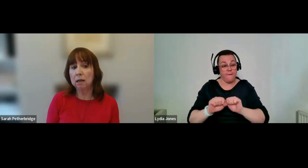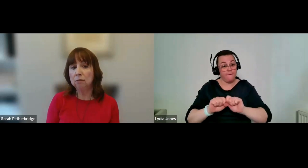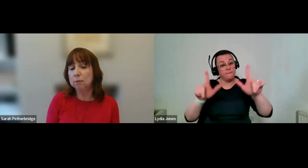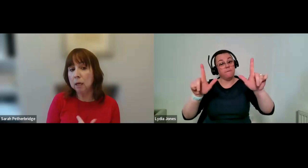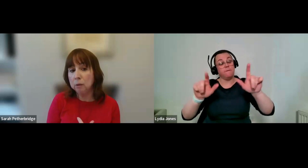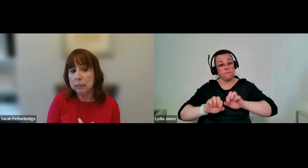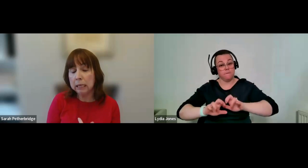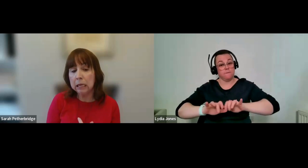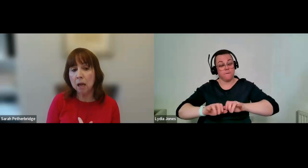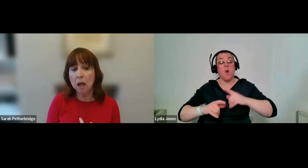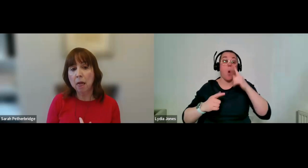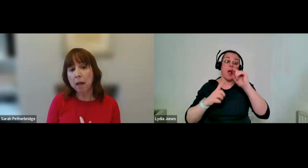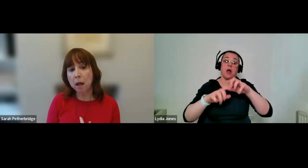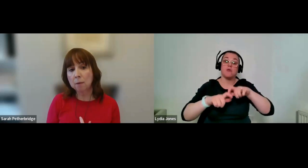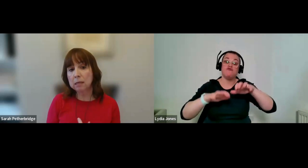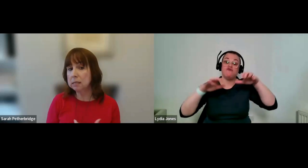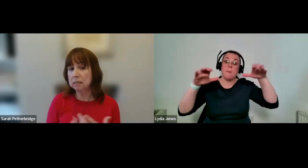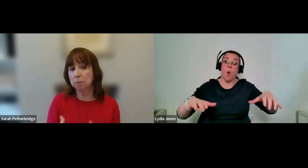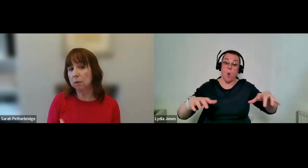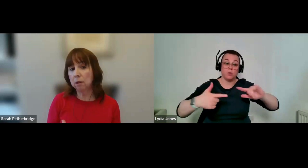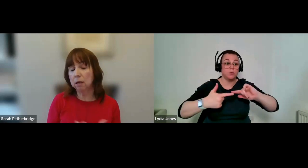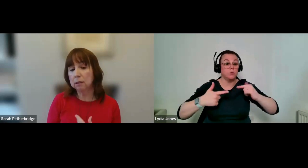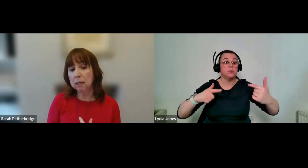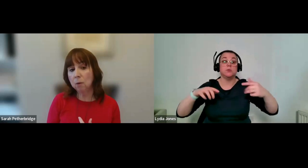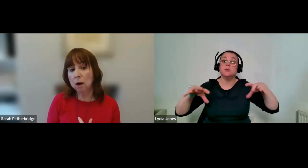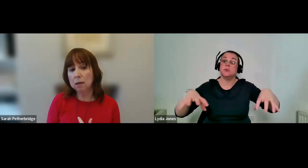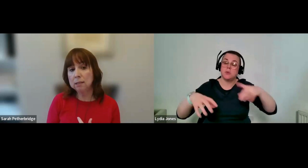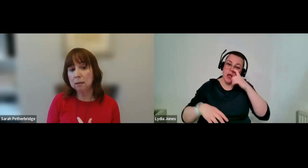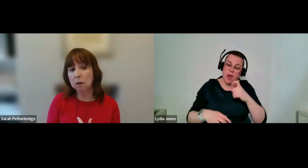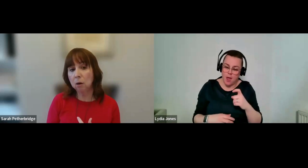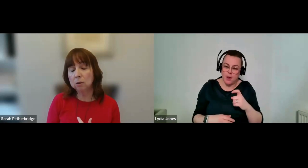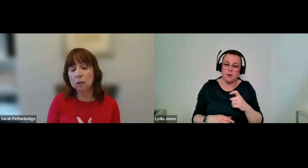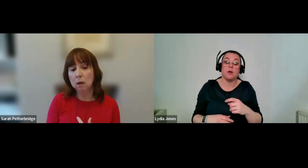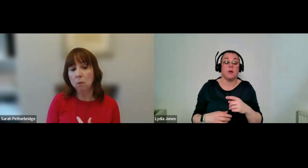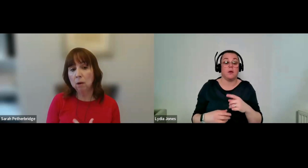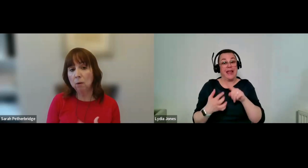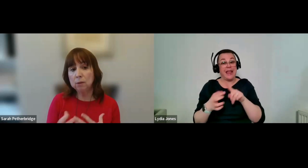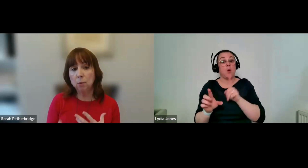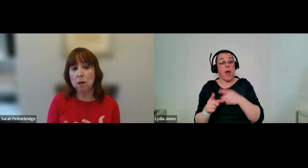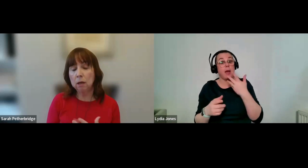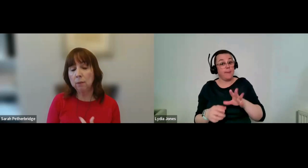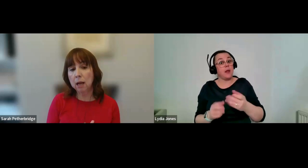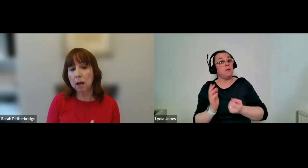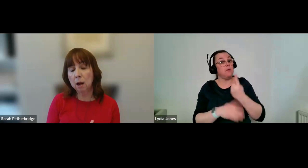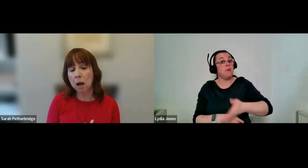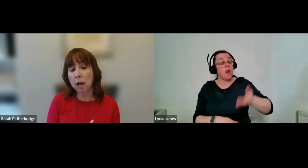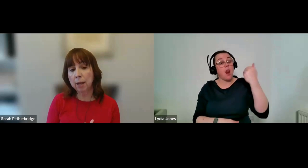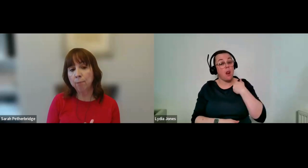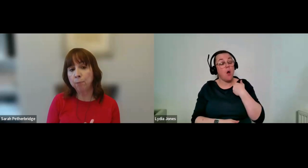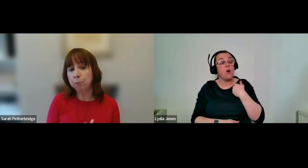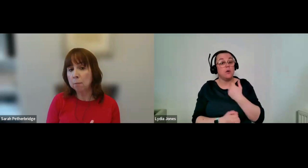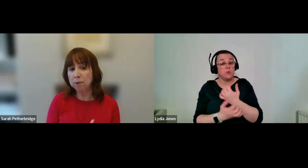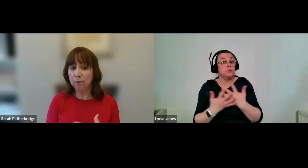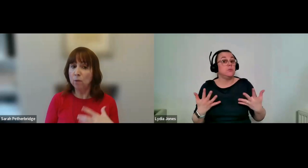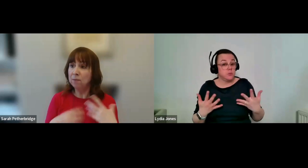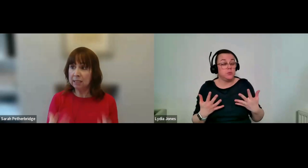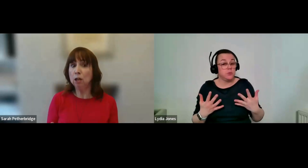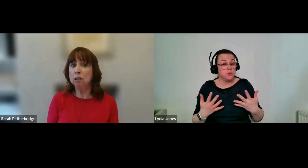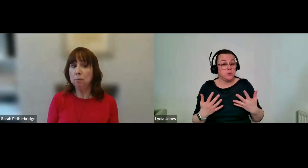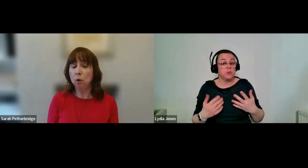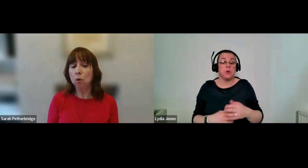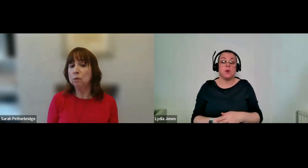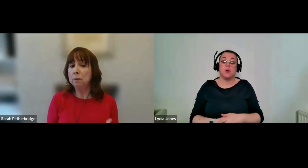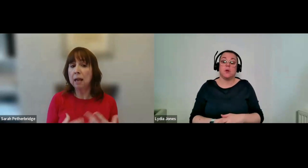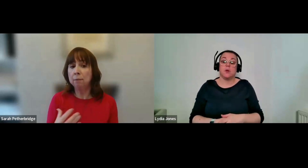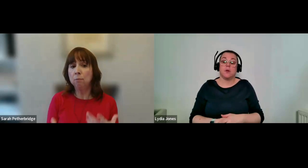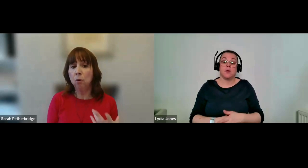can dial in remotely. This is something that EY did a lot when I was working there. Before